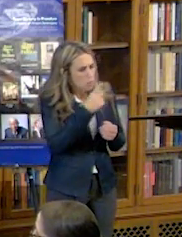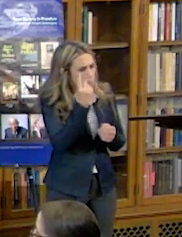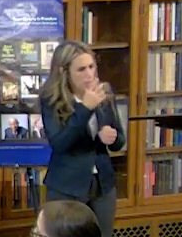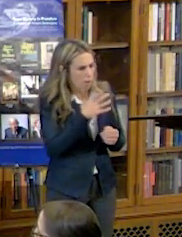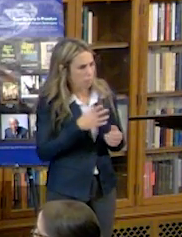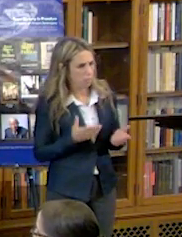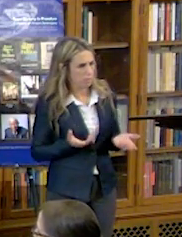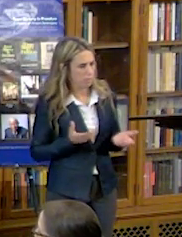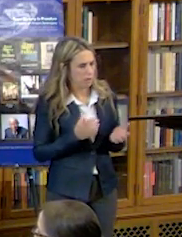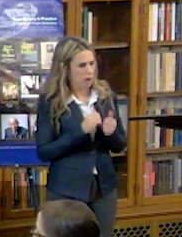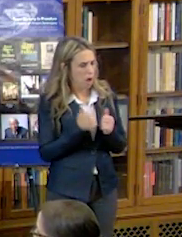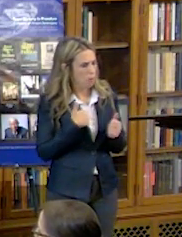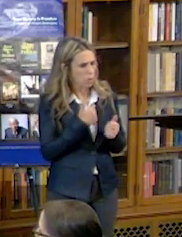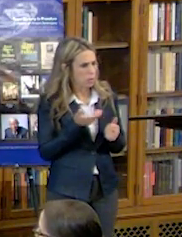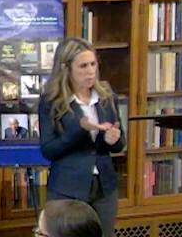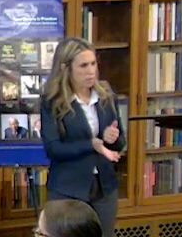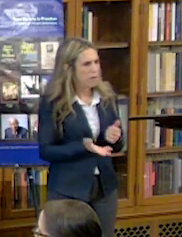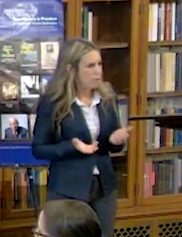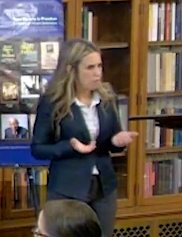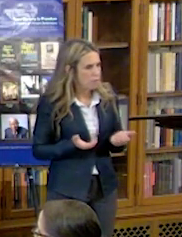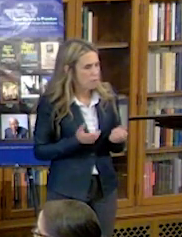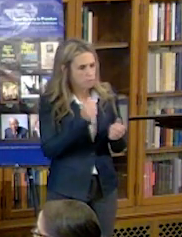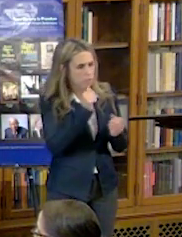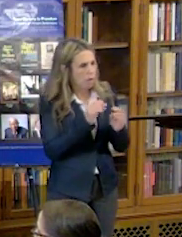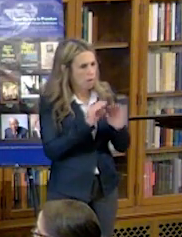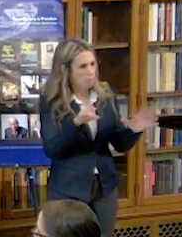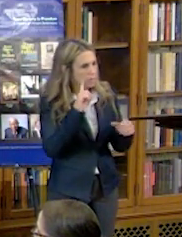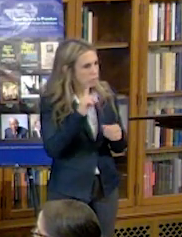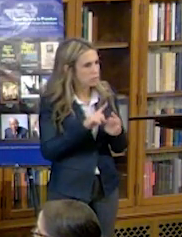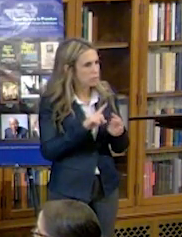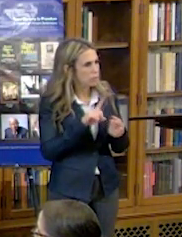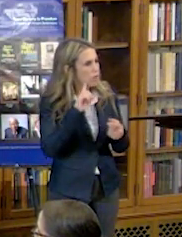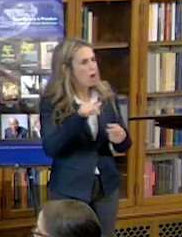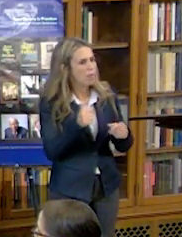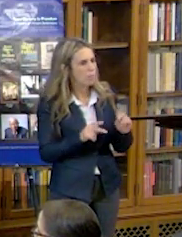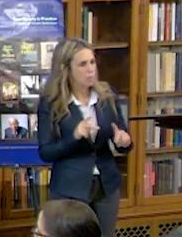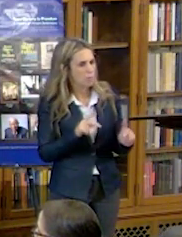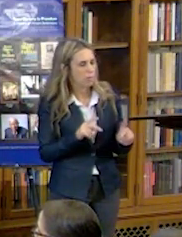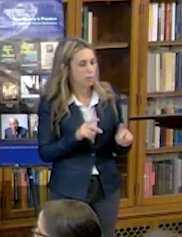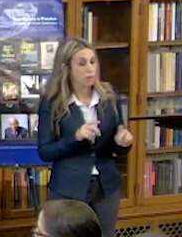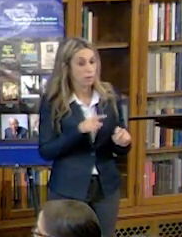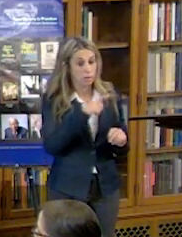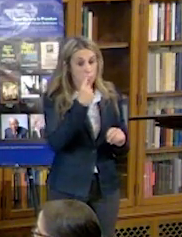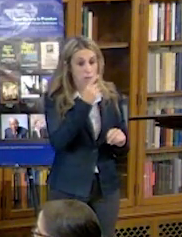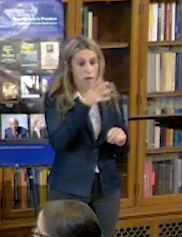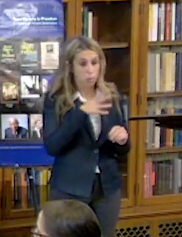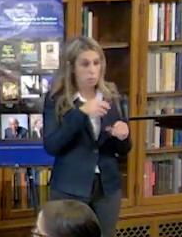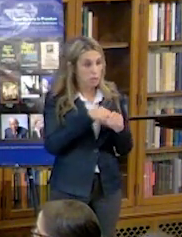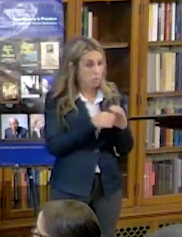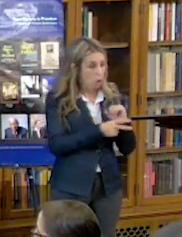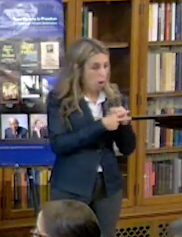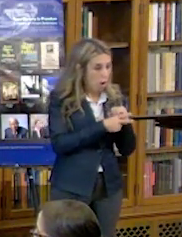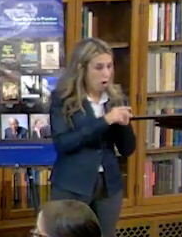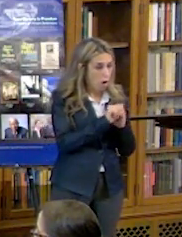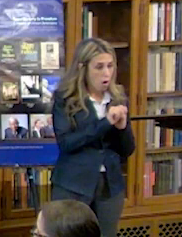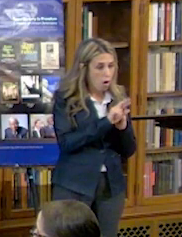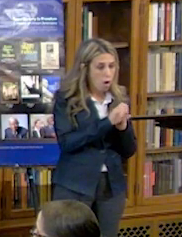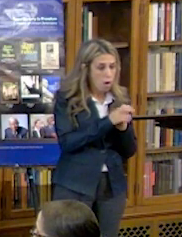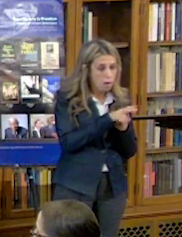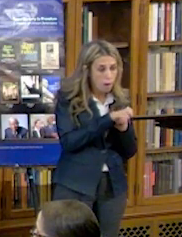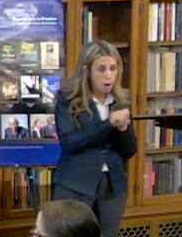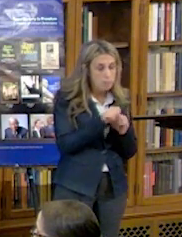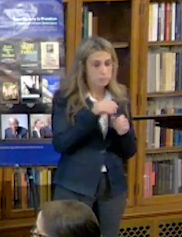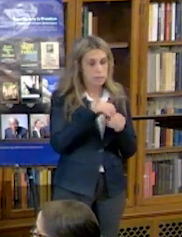women how are we there even when it's not obvious to others black women in the archives black women in the